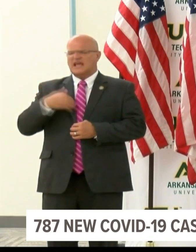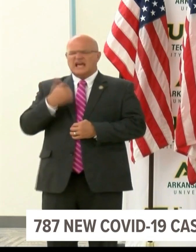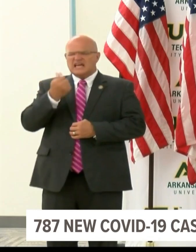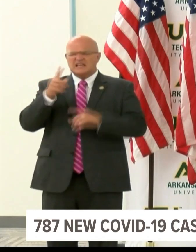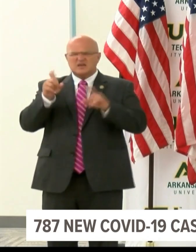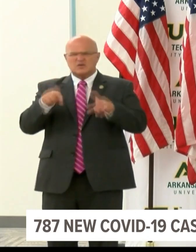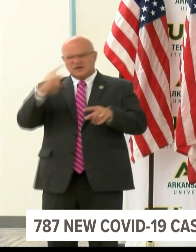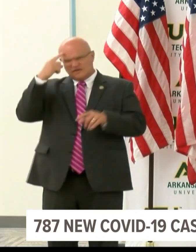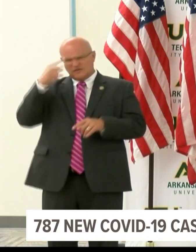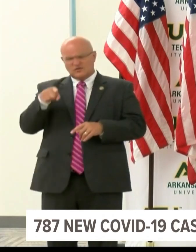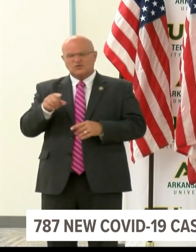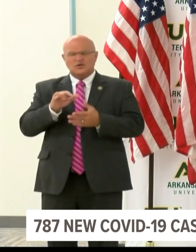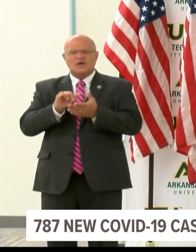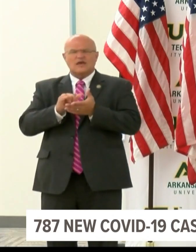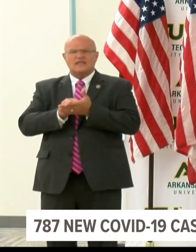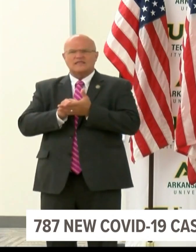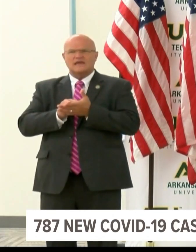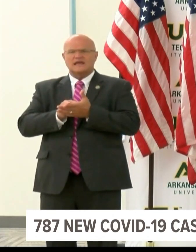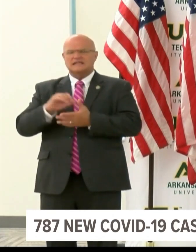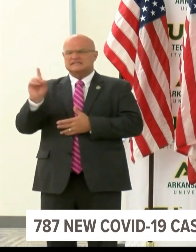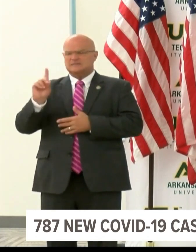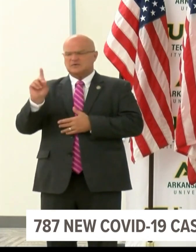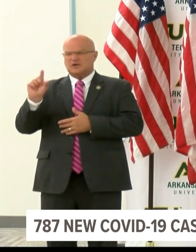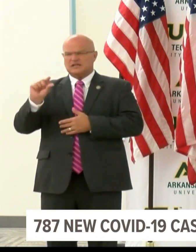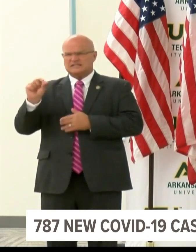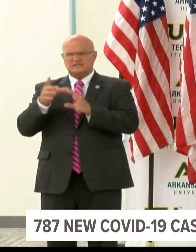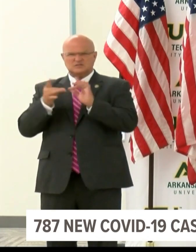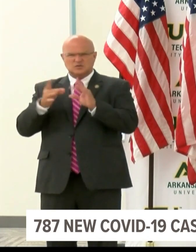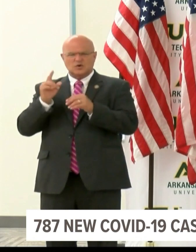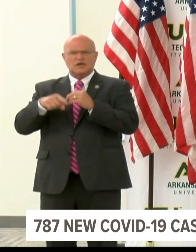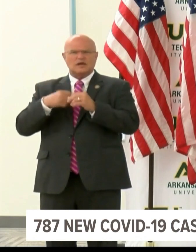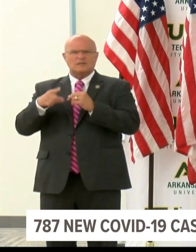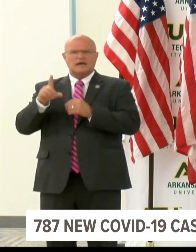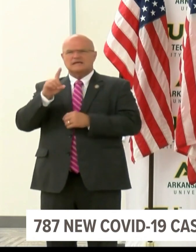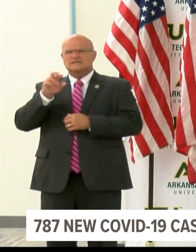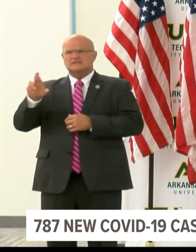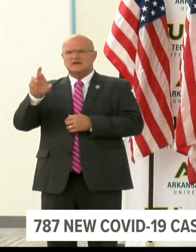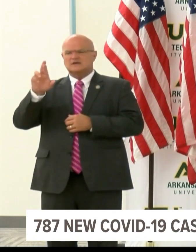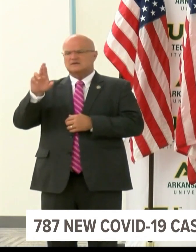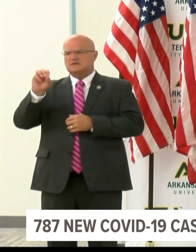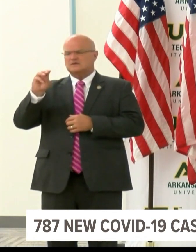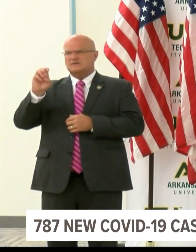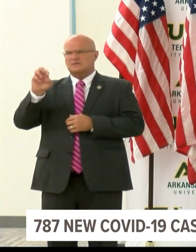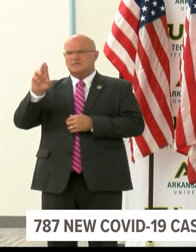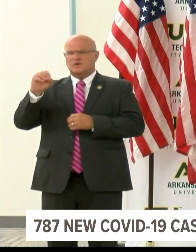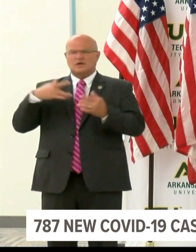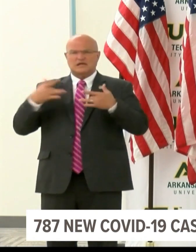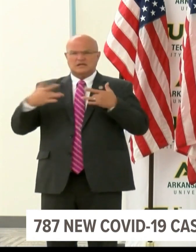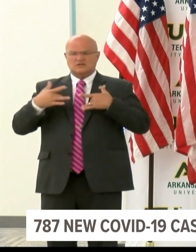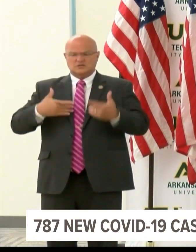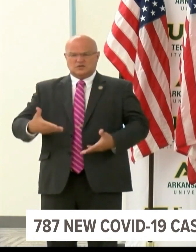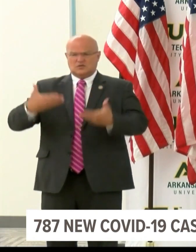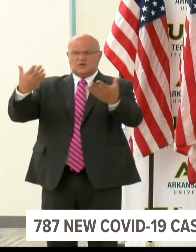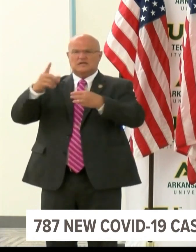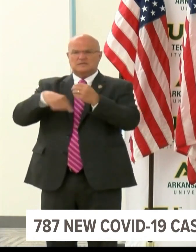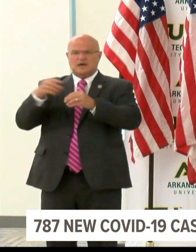questions for you related to that Democrat Gazette story today about Dr. Romero and the concerns he had raised about moving into phase